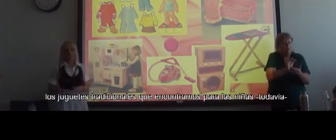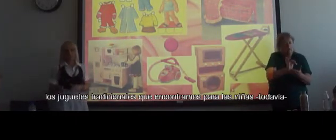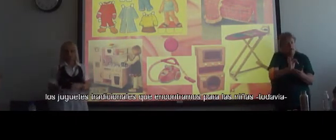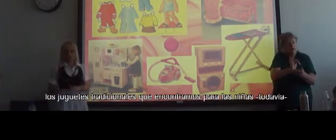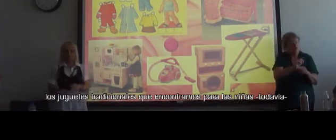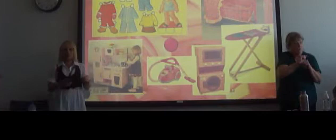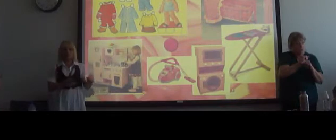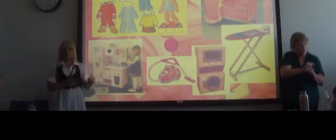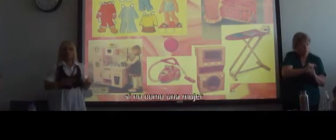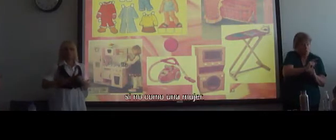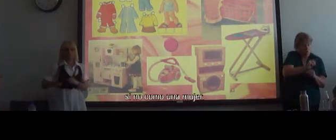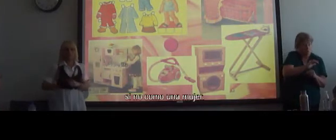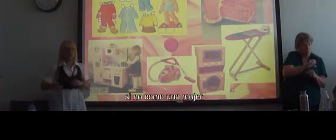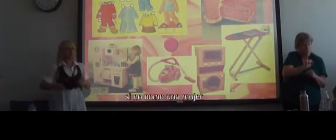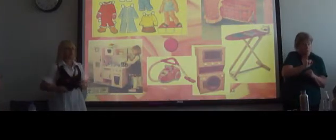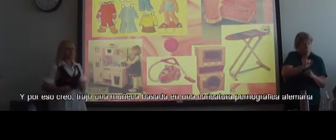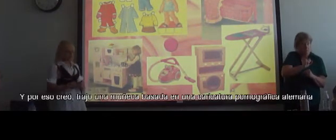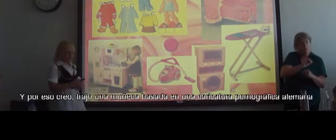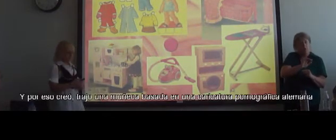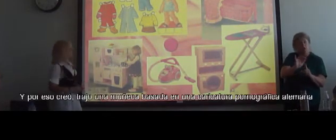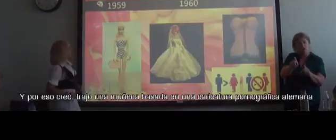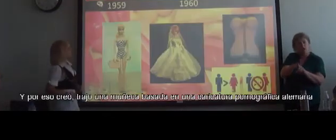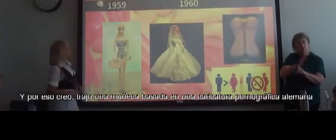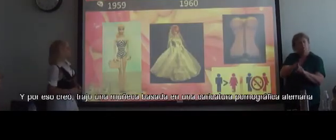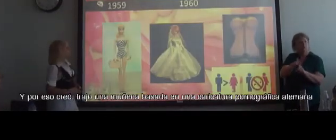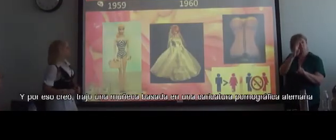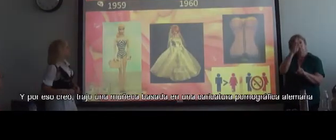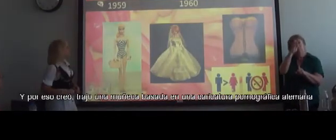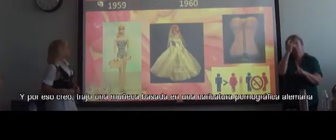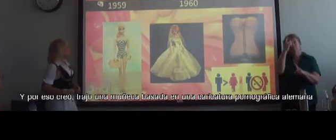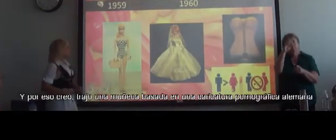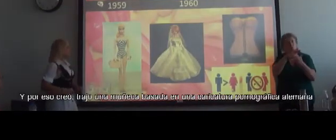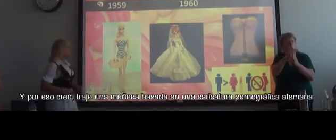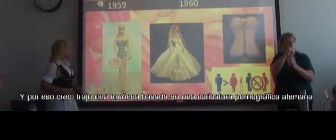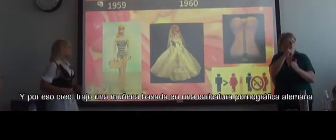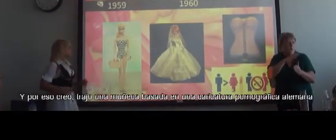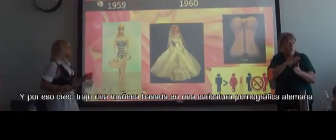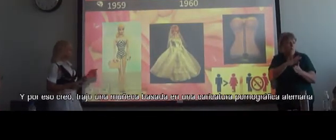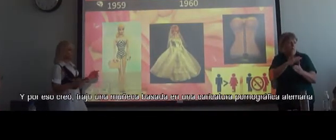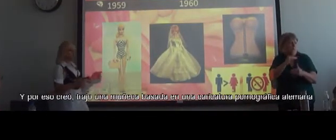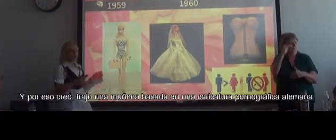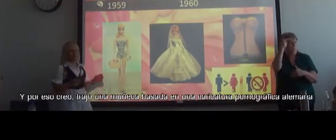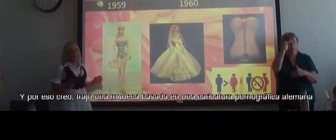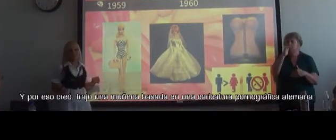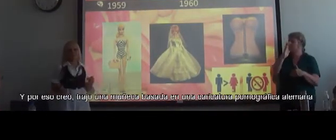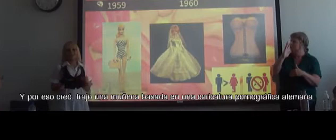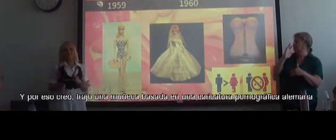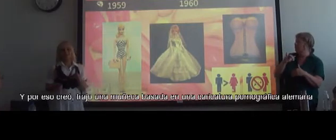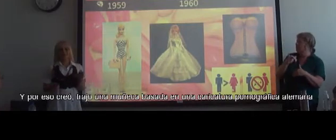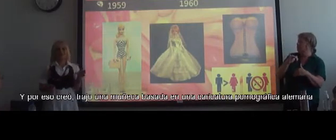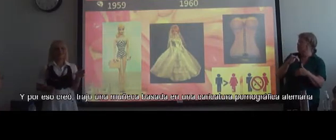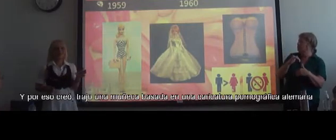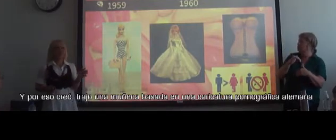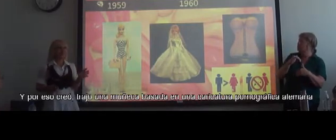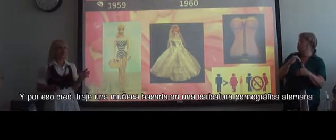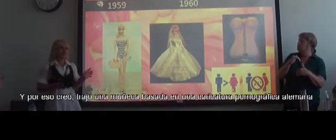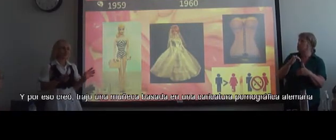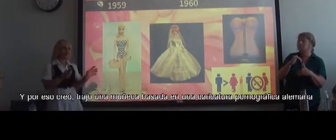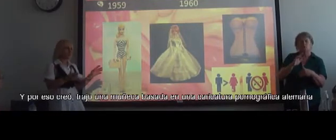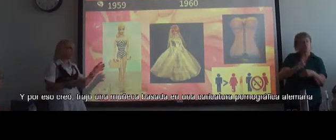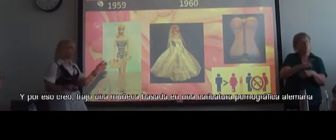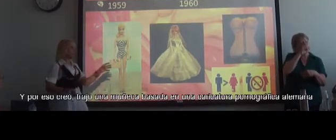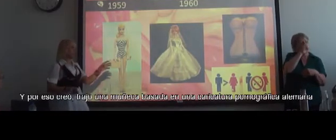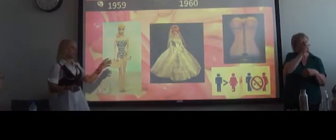for girls still, but as a woman. So that's why she took a doll based on